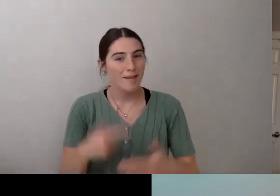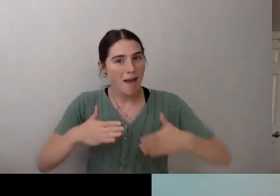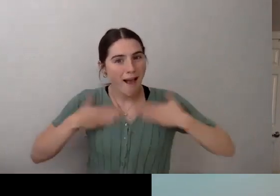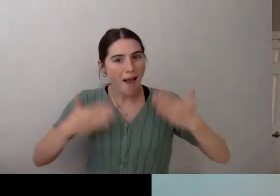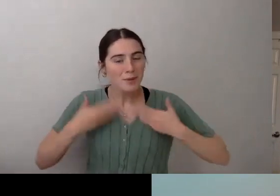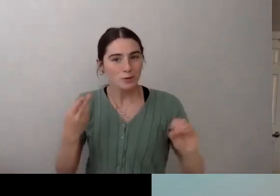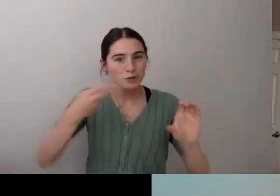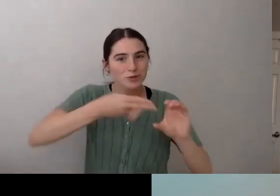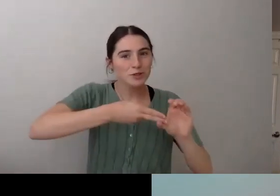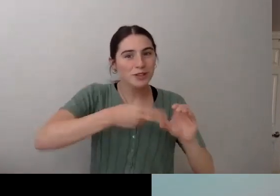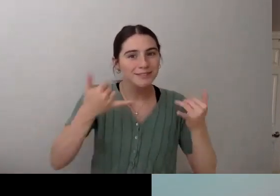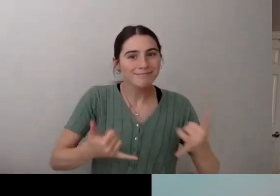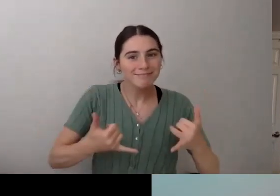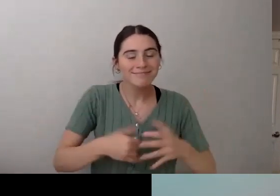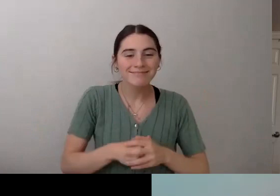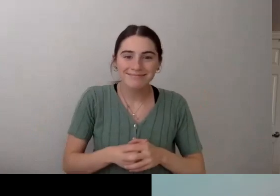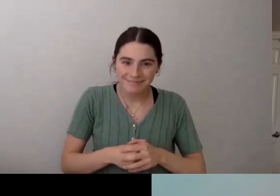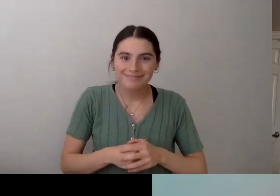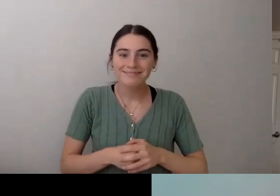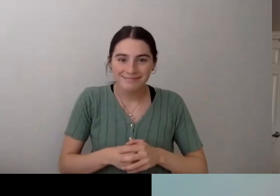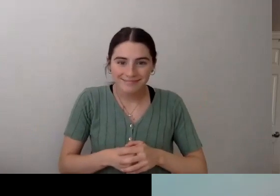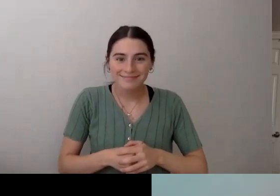to join us today.